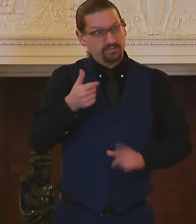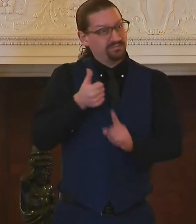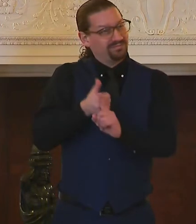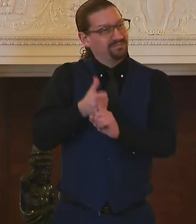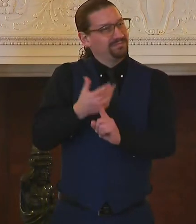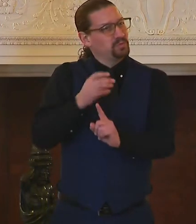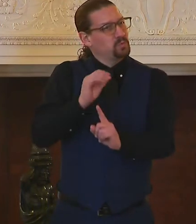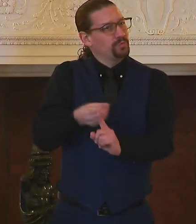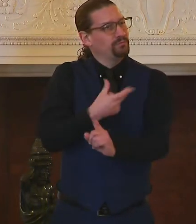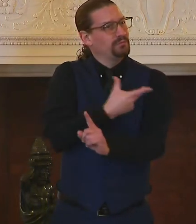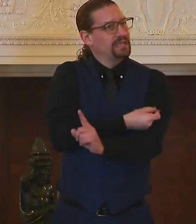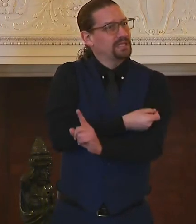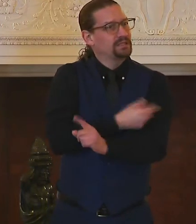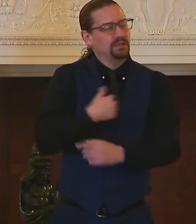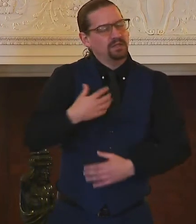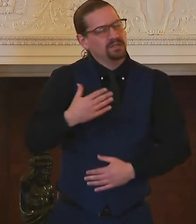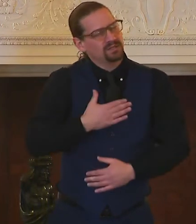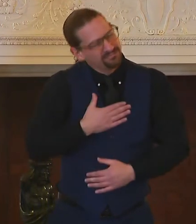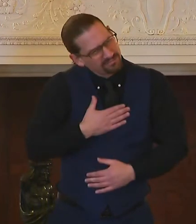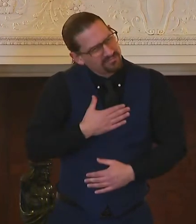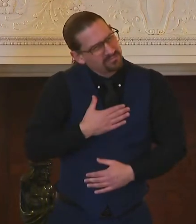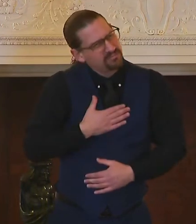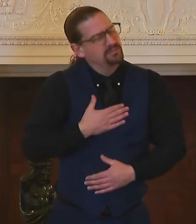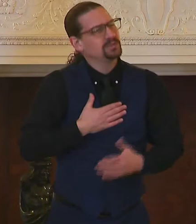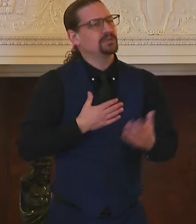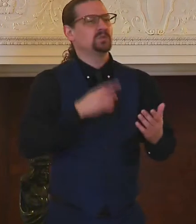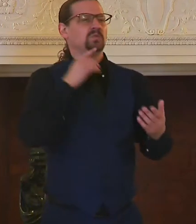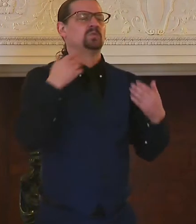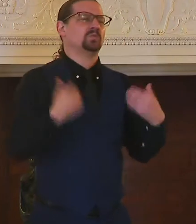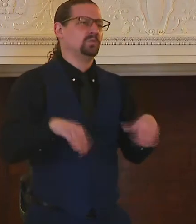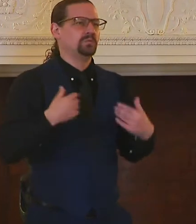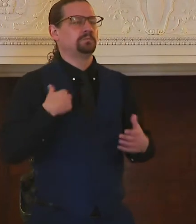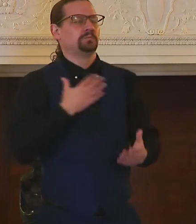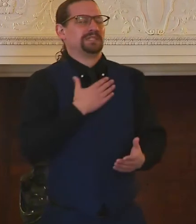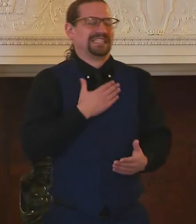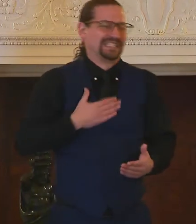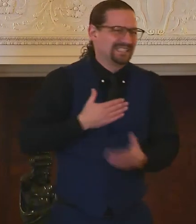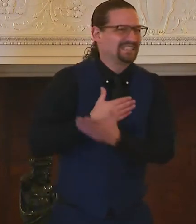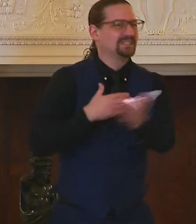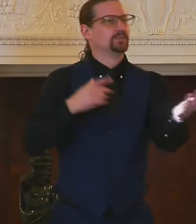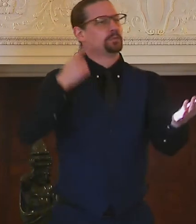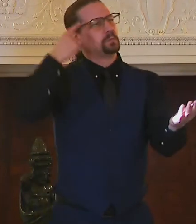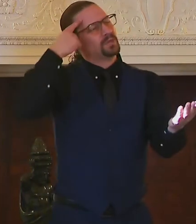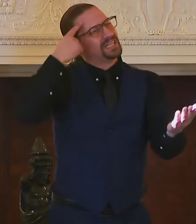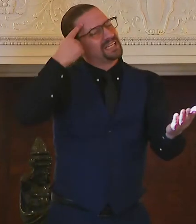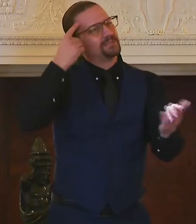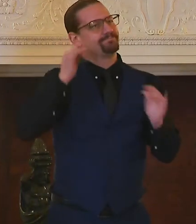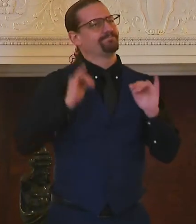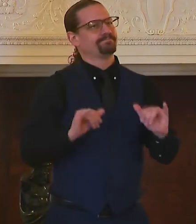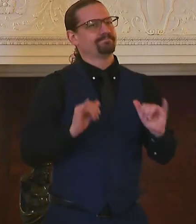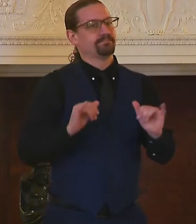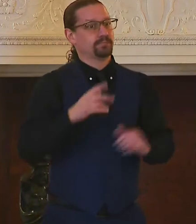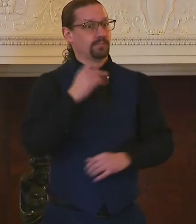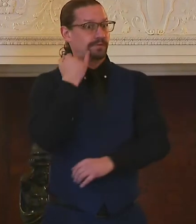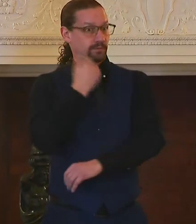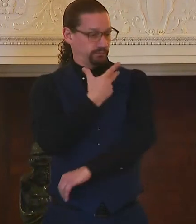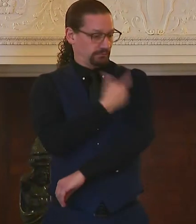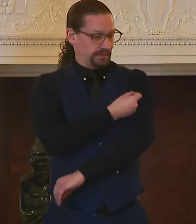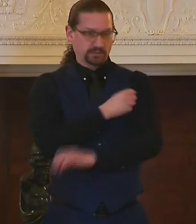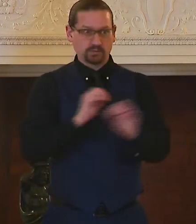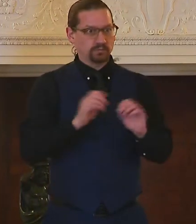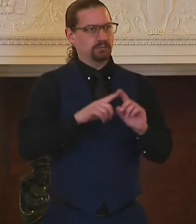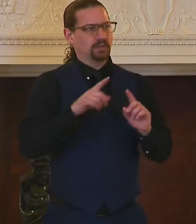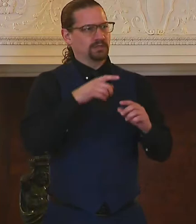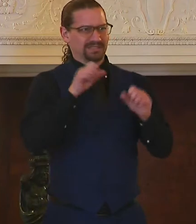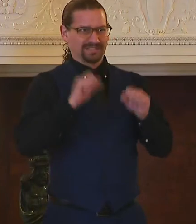Think about people around you. Just ask about individuals that have passed recently and find out about